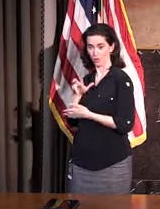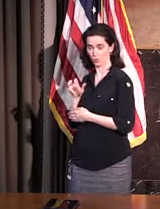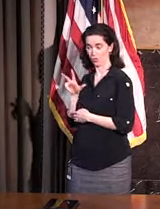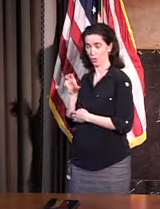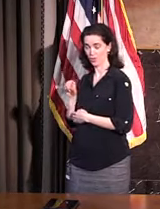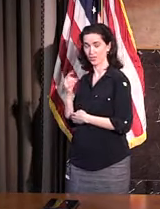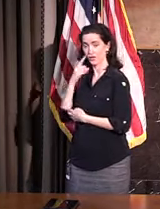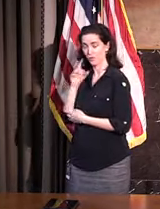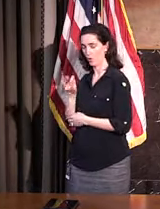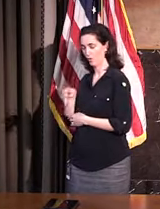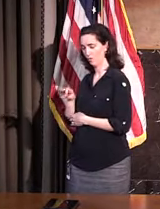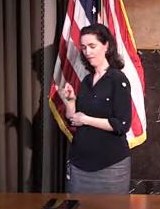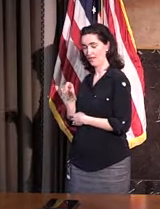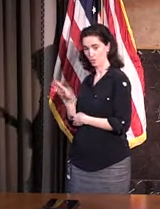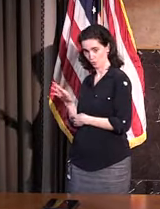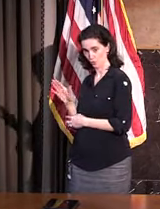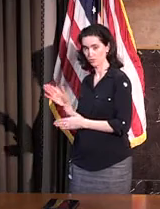57,330 doses of Pfizer,